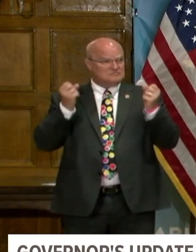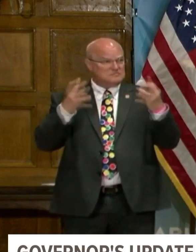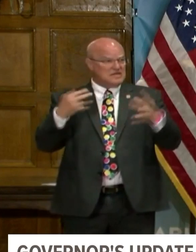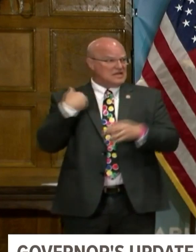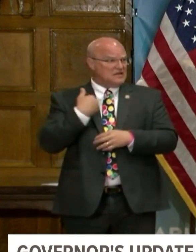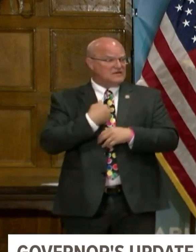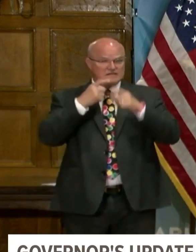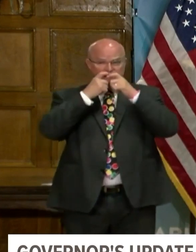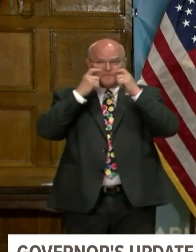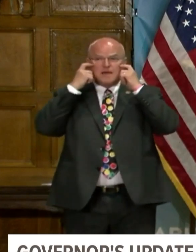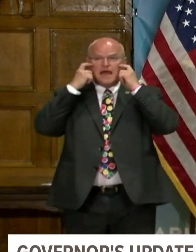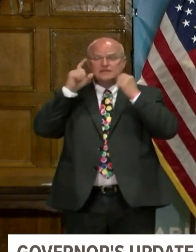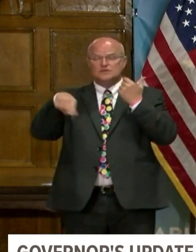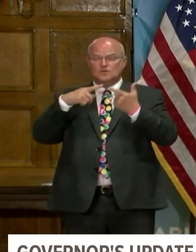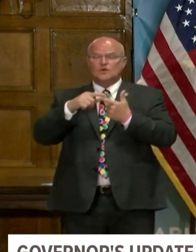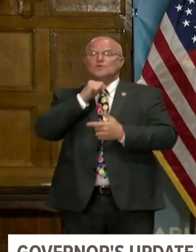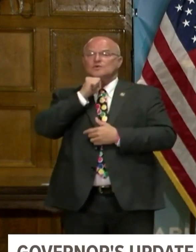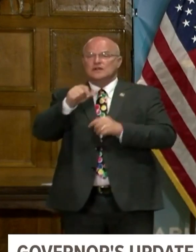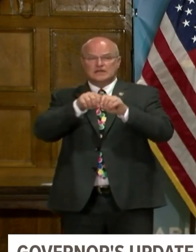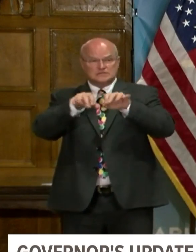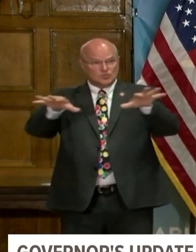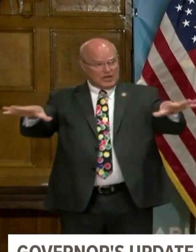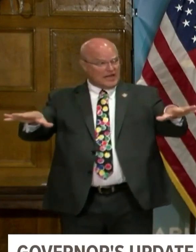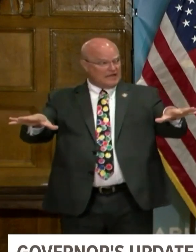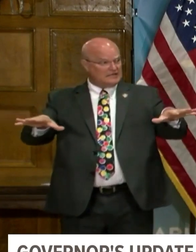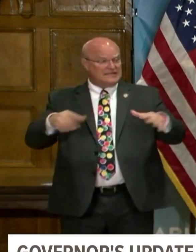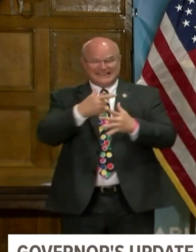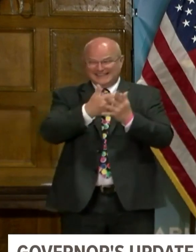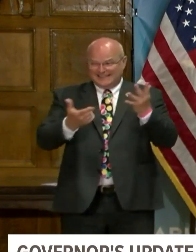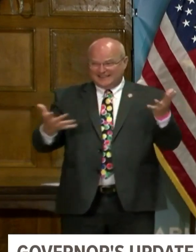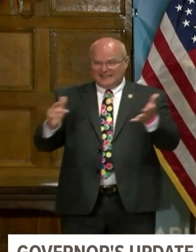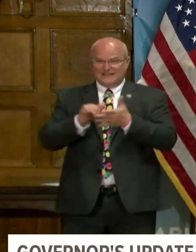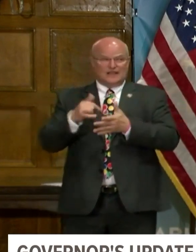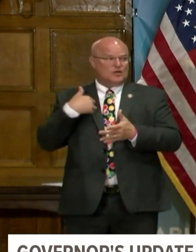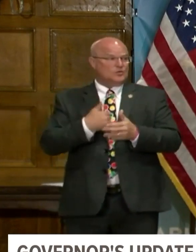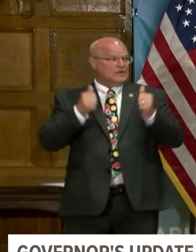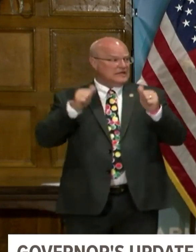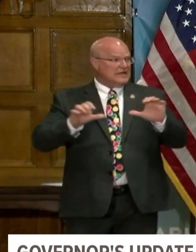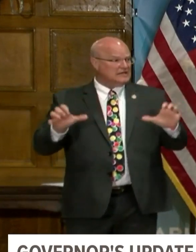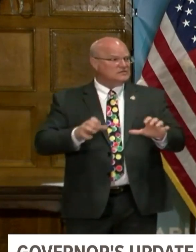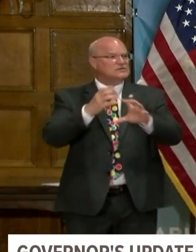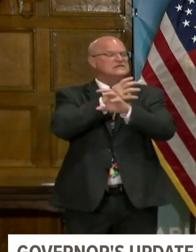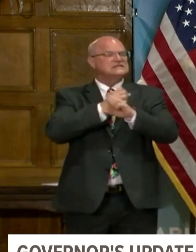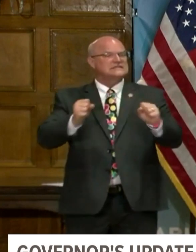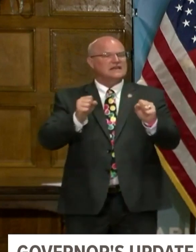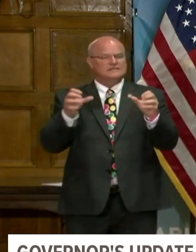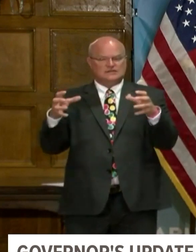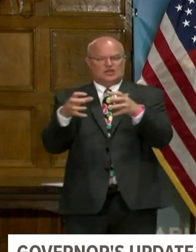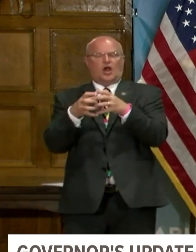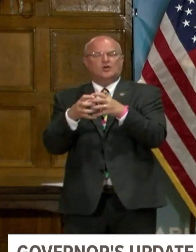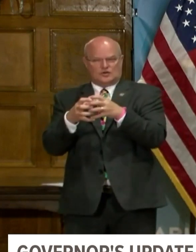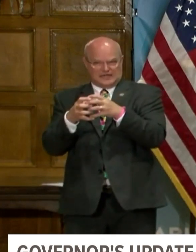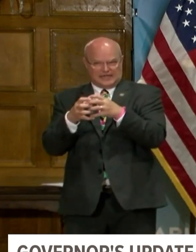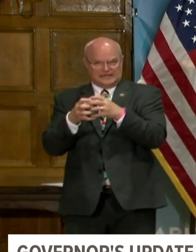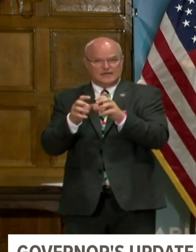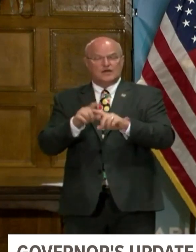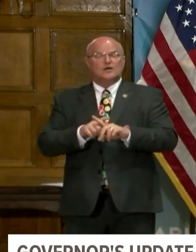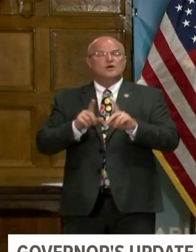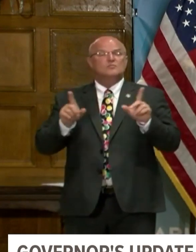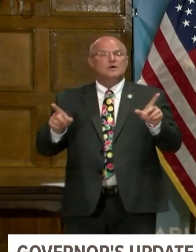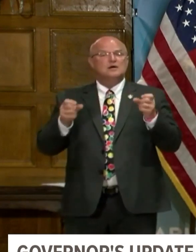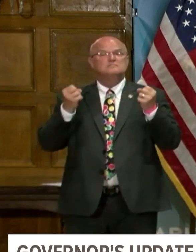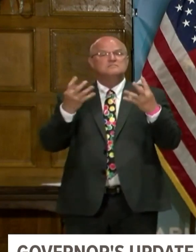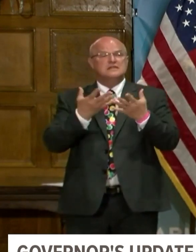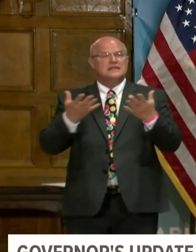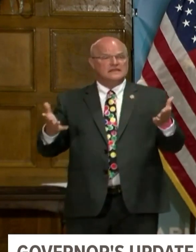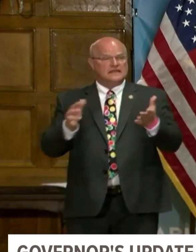many of us are wearing masks when we're not spread out. These are things that we can do to safely congregate. But there are